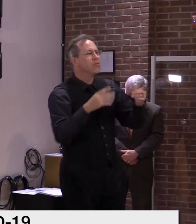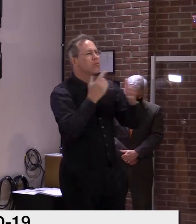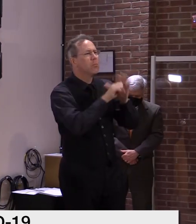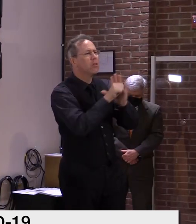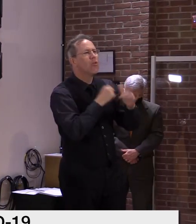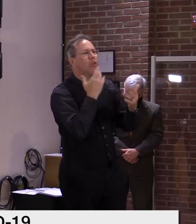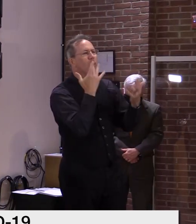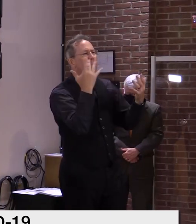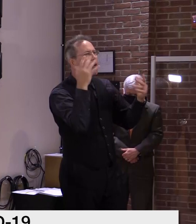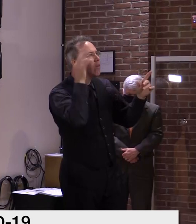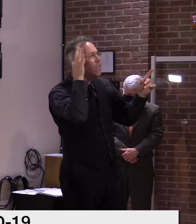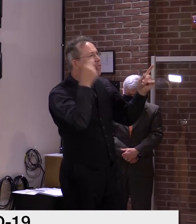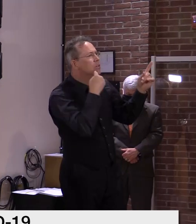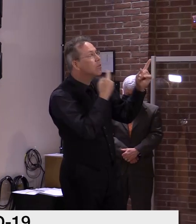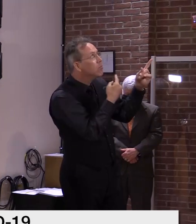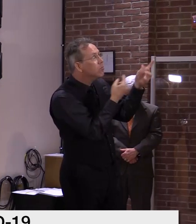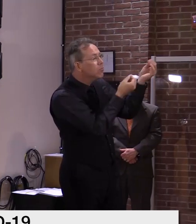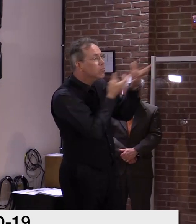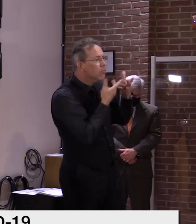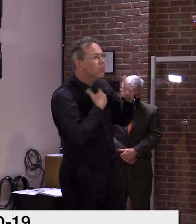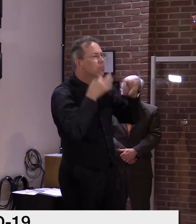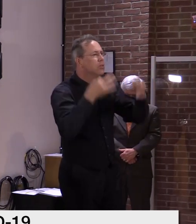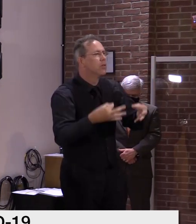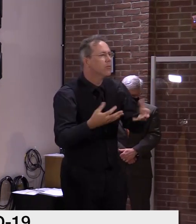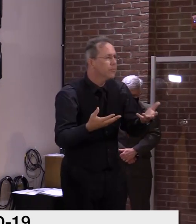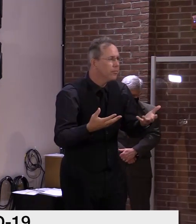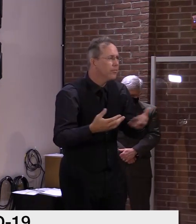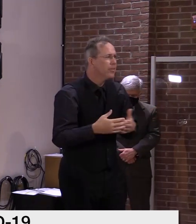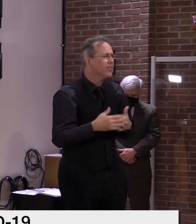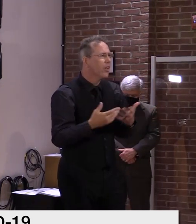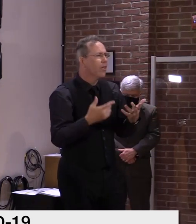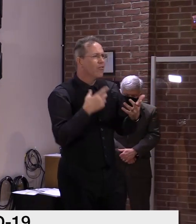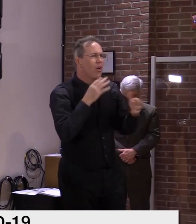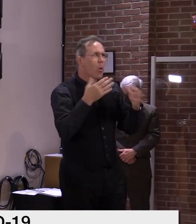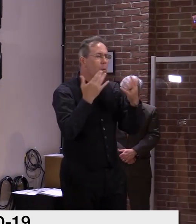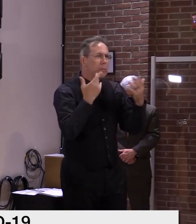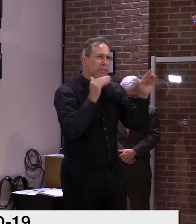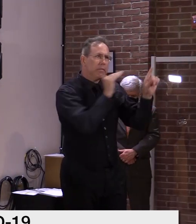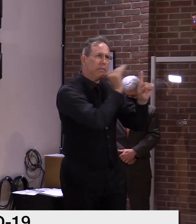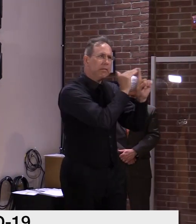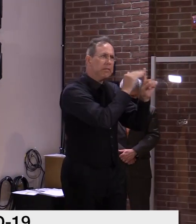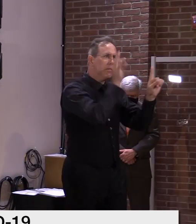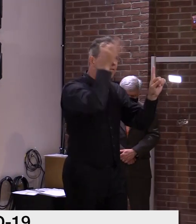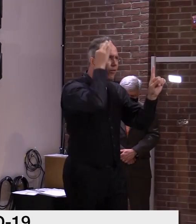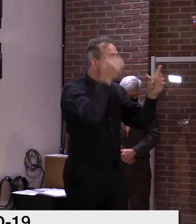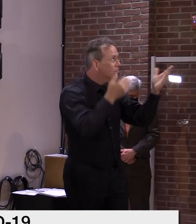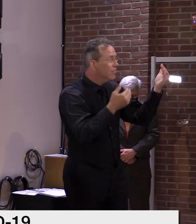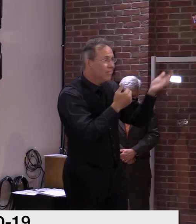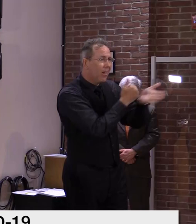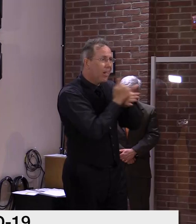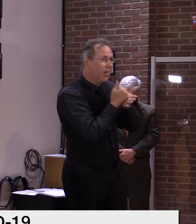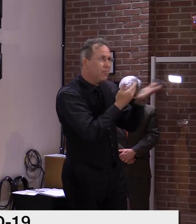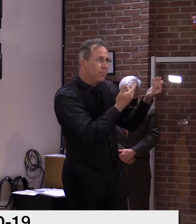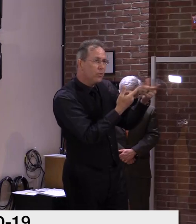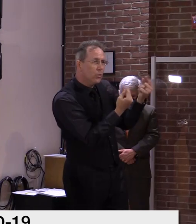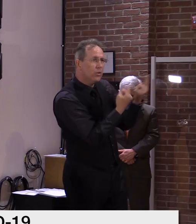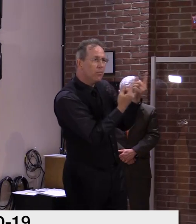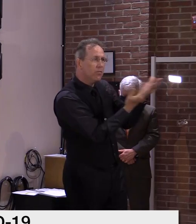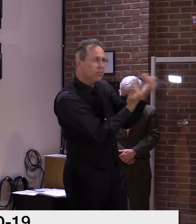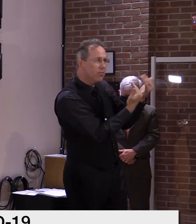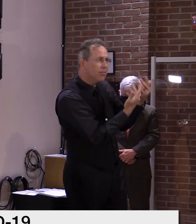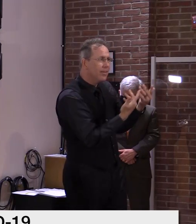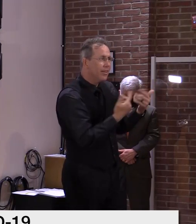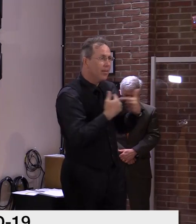there's some guidance. But we haven't looked into this ourselves in its entirety at this